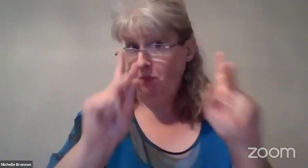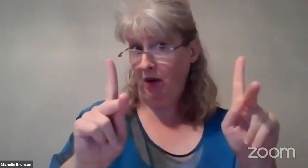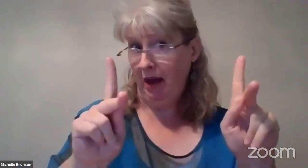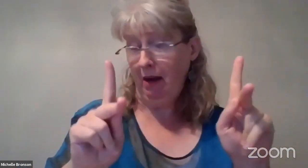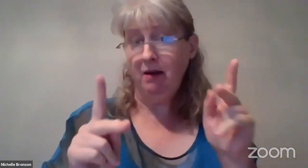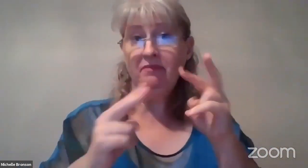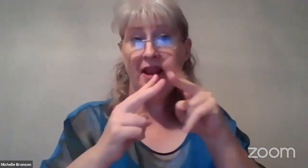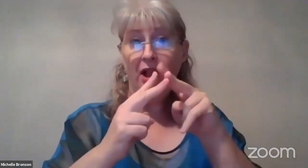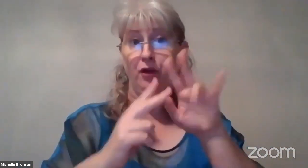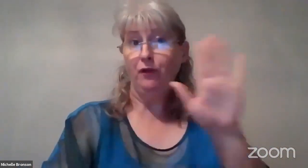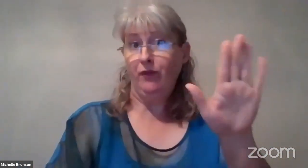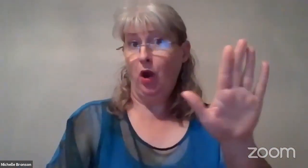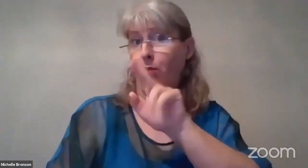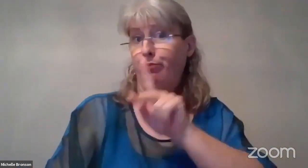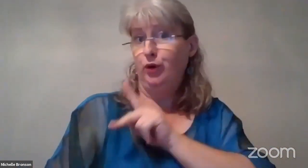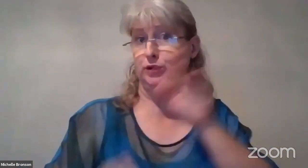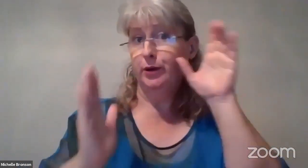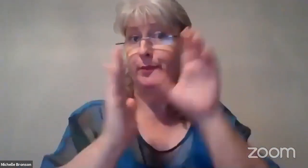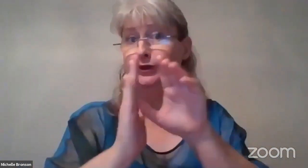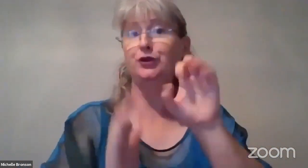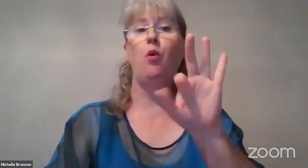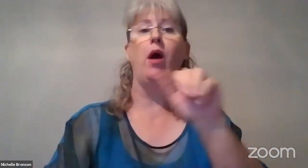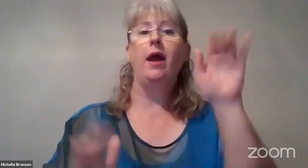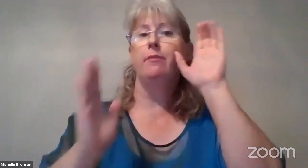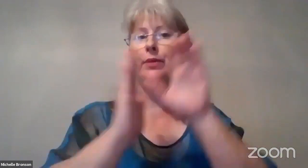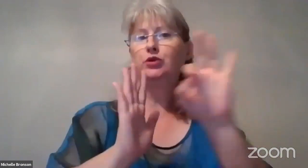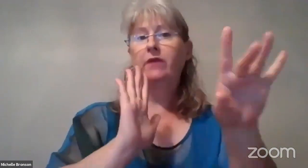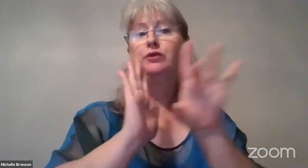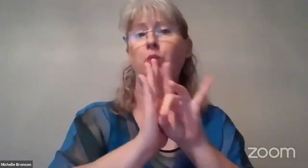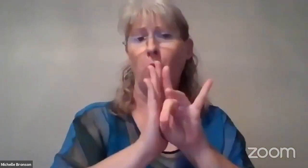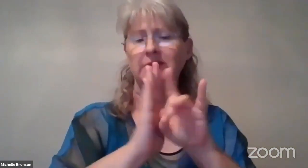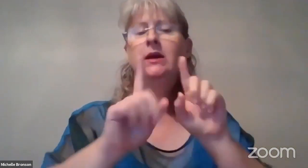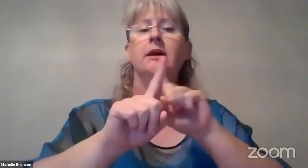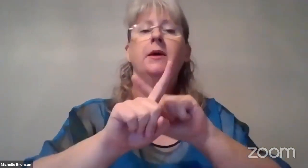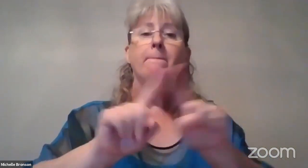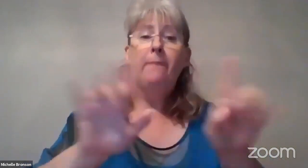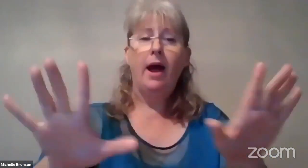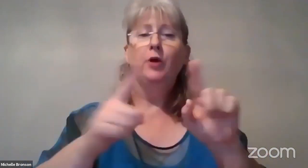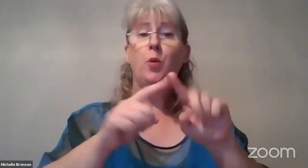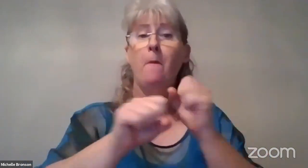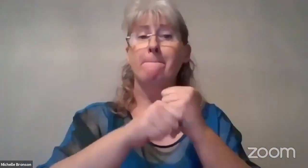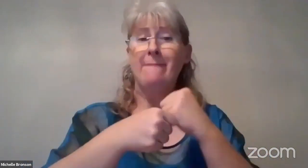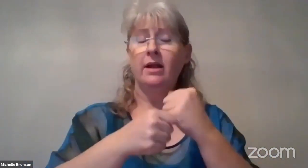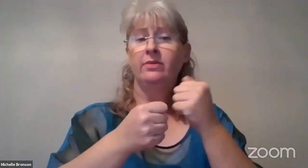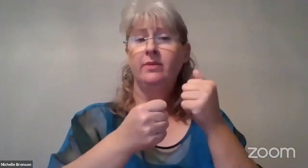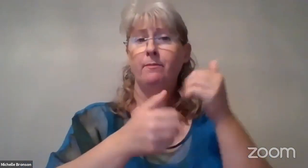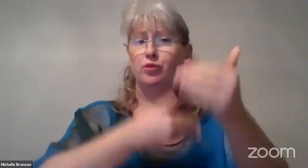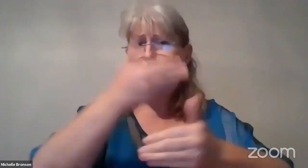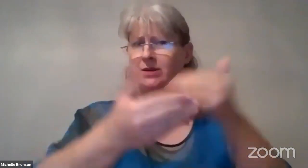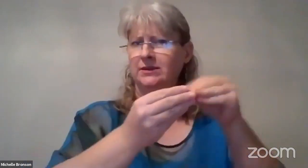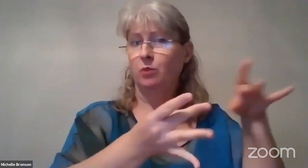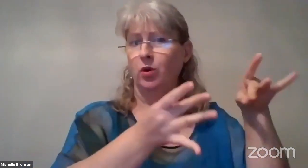the staff, get a pulse on their preference as to whether or not they want their